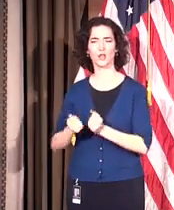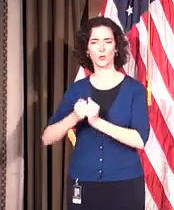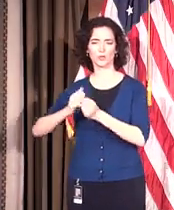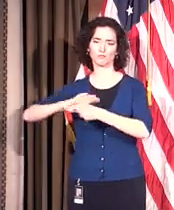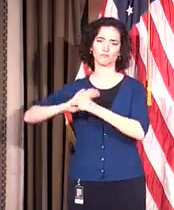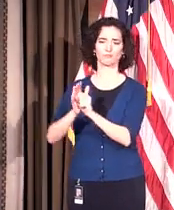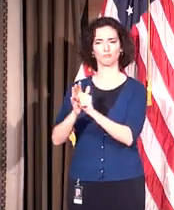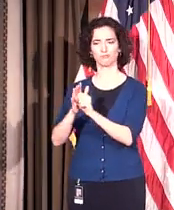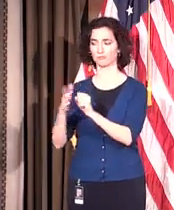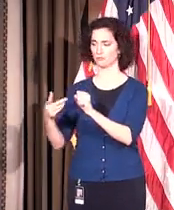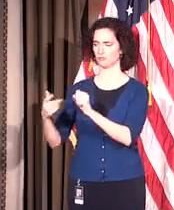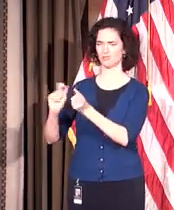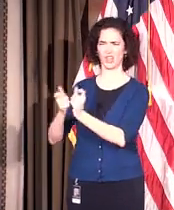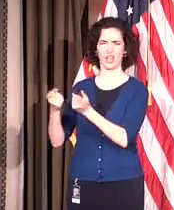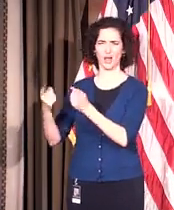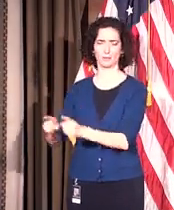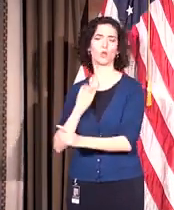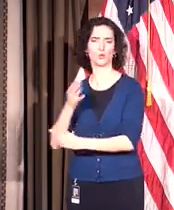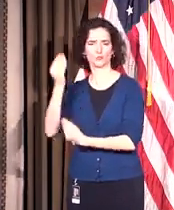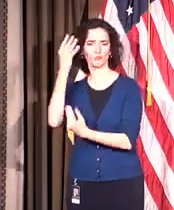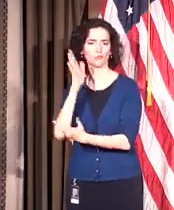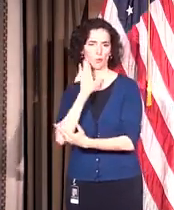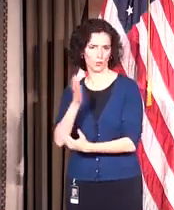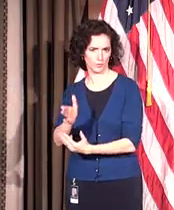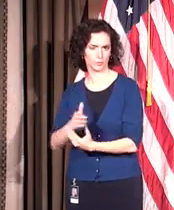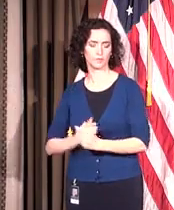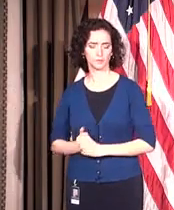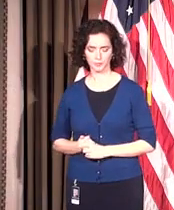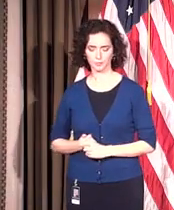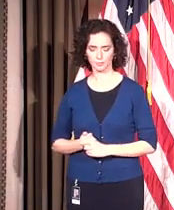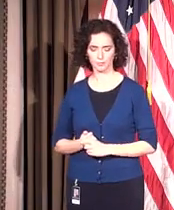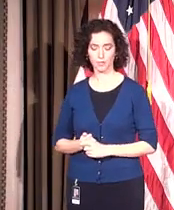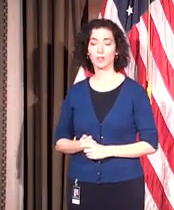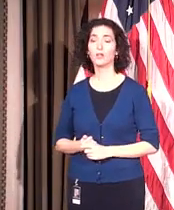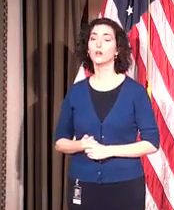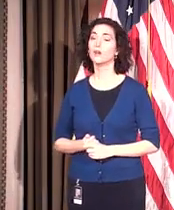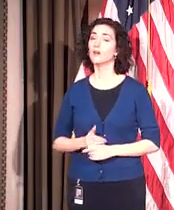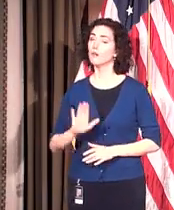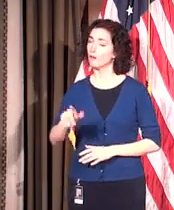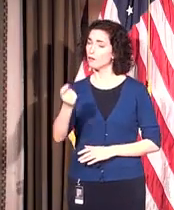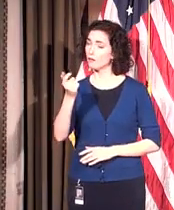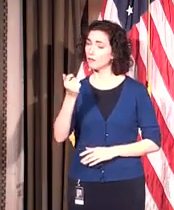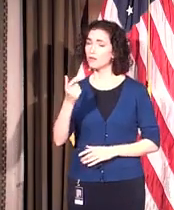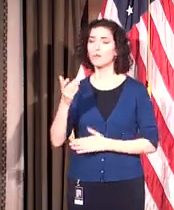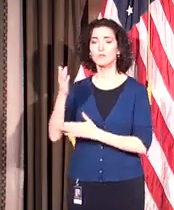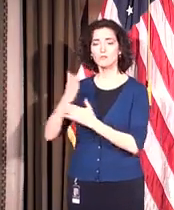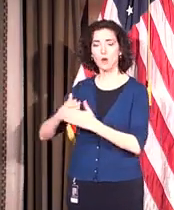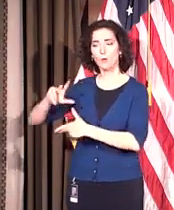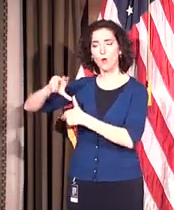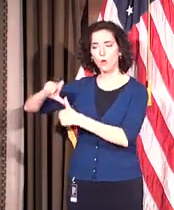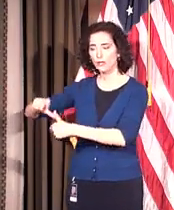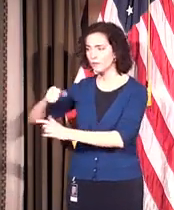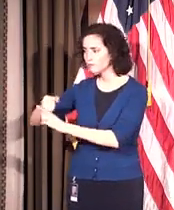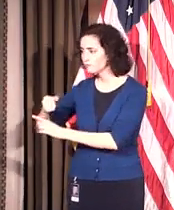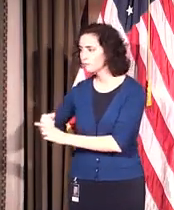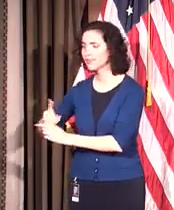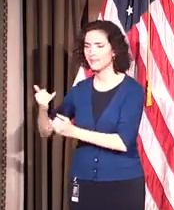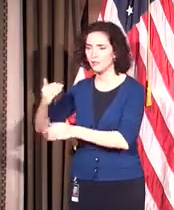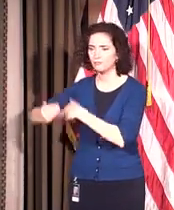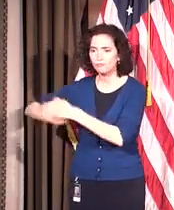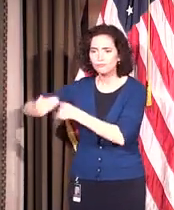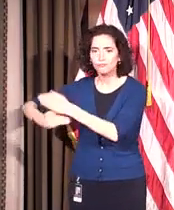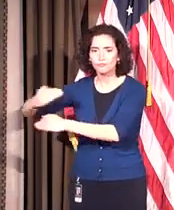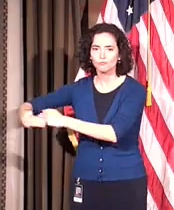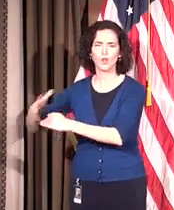COVID-19. I do want to talk a little bit about storm recovery that continues.